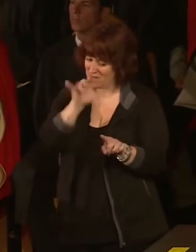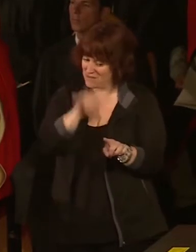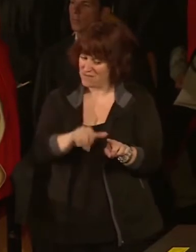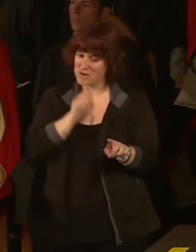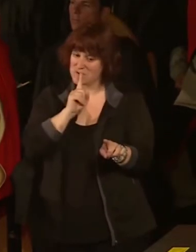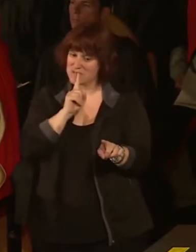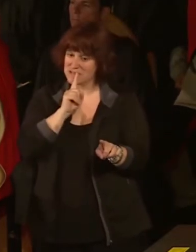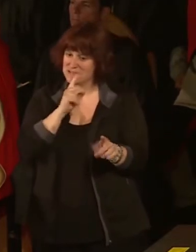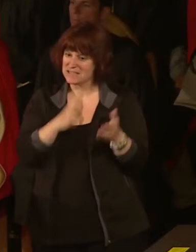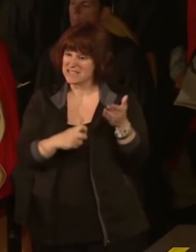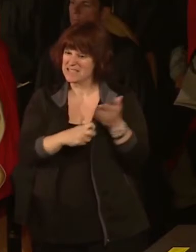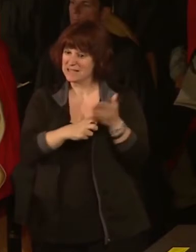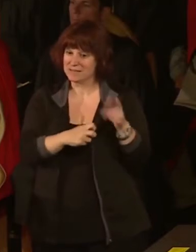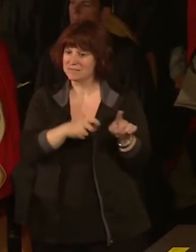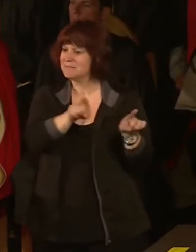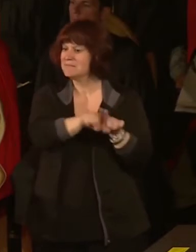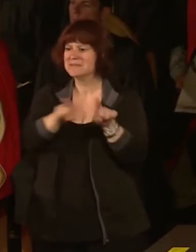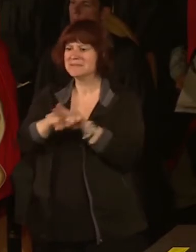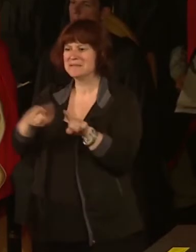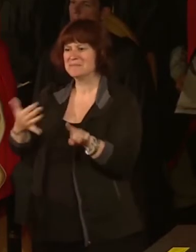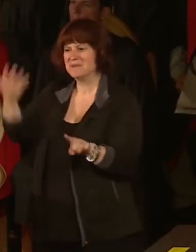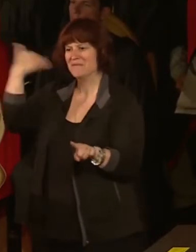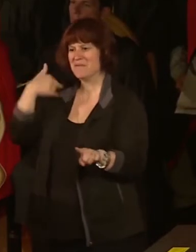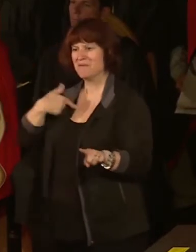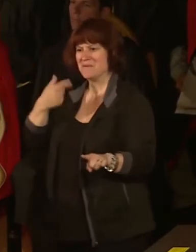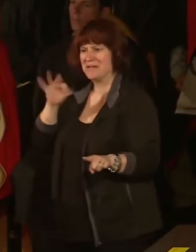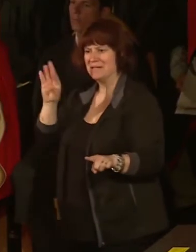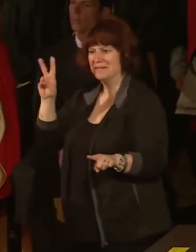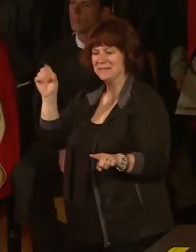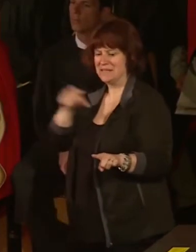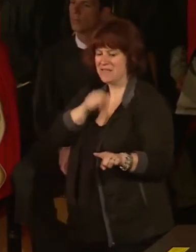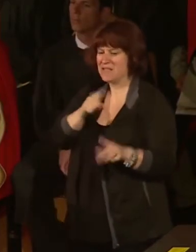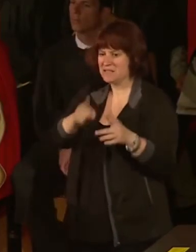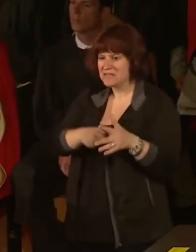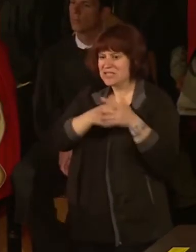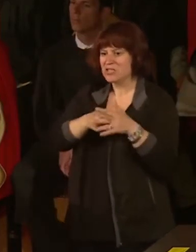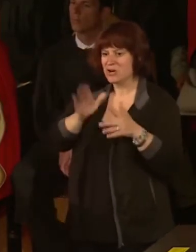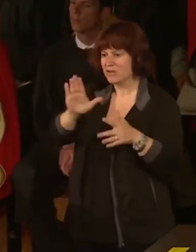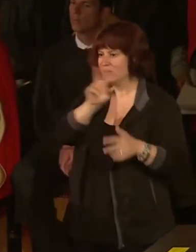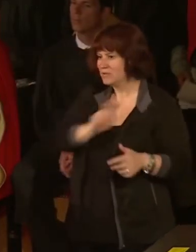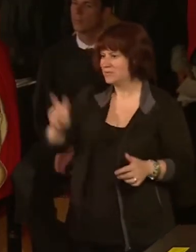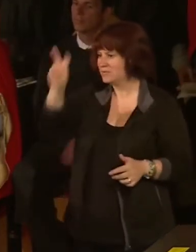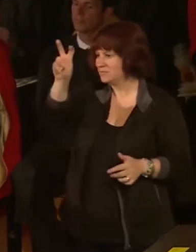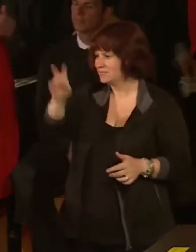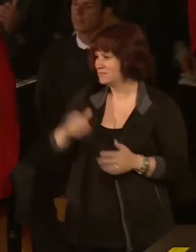like I got in 1960, to a magical place. Thank you.